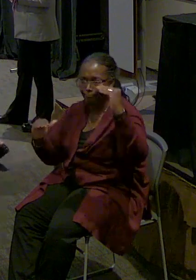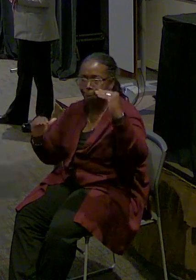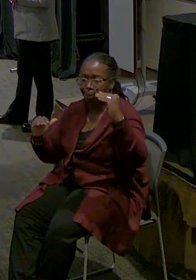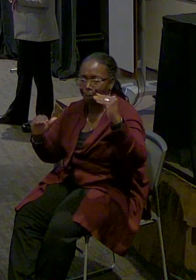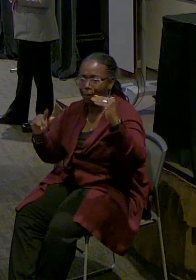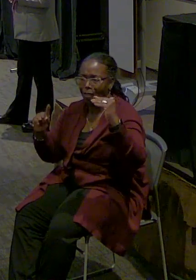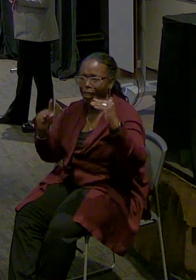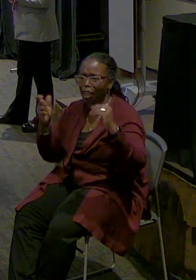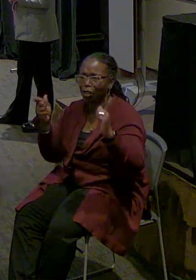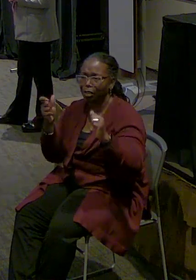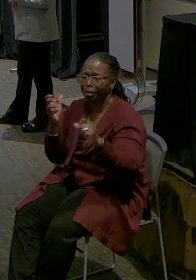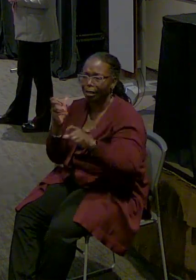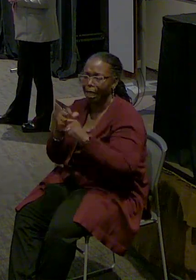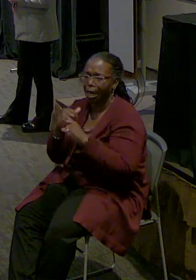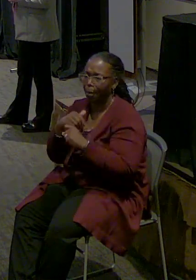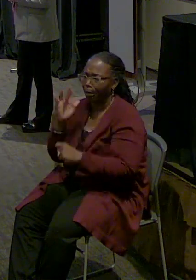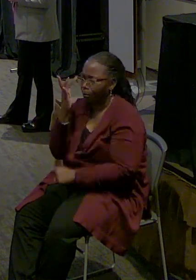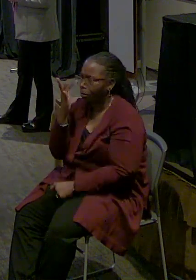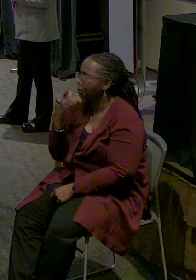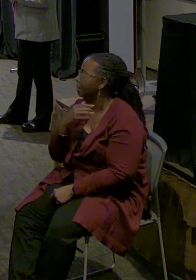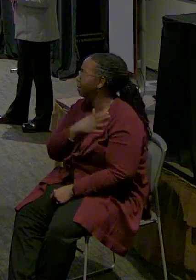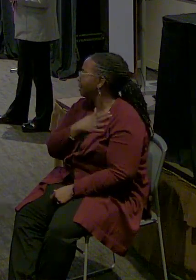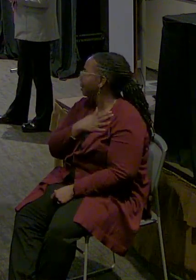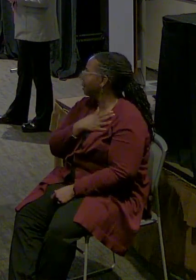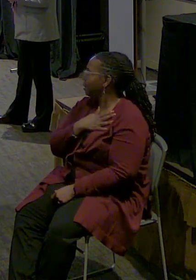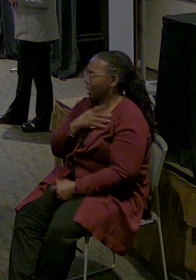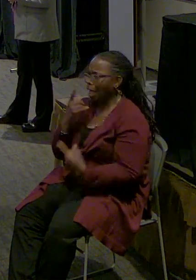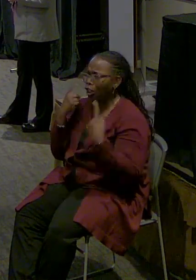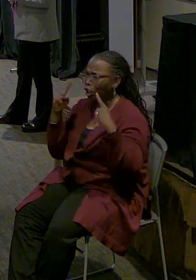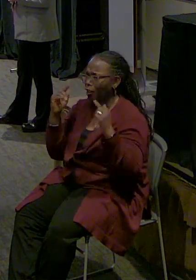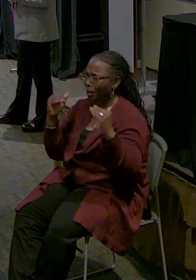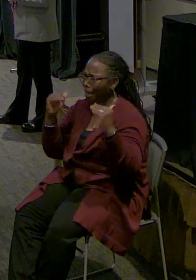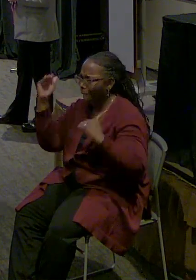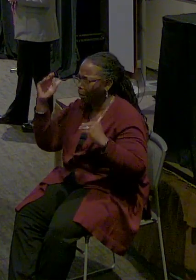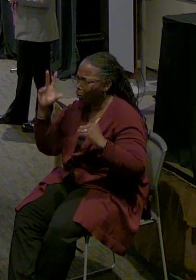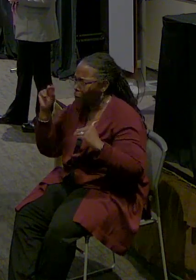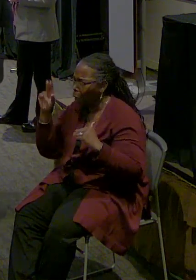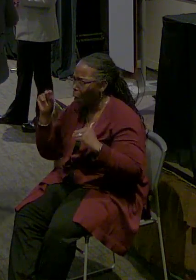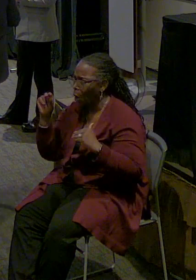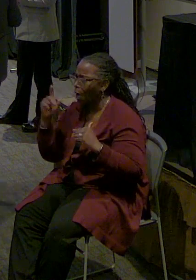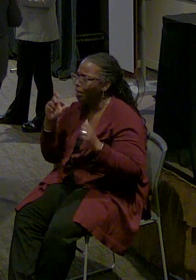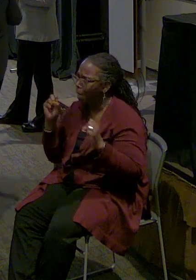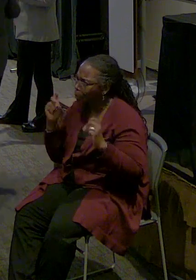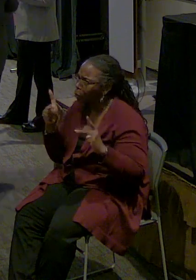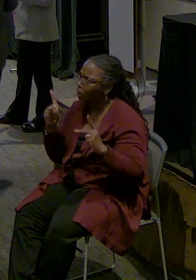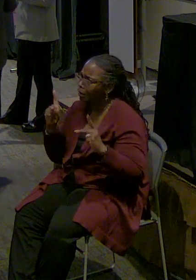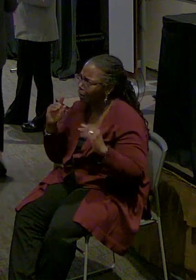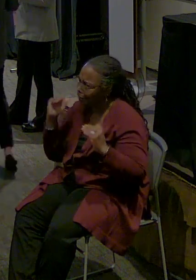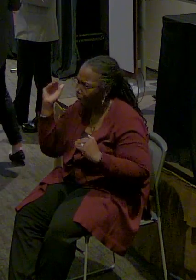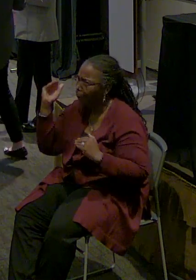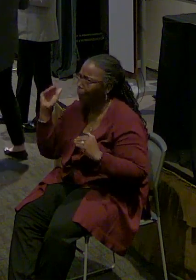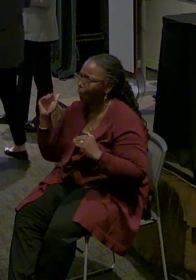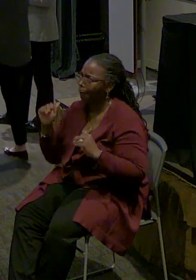that used to get down my crawl. Achievement gaps. No. It's an opportunity gap. Yeah,